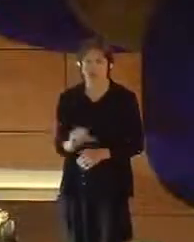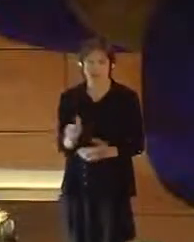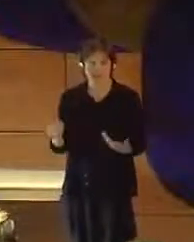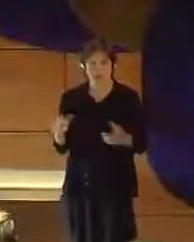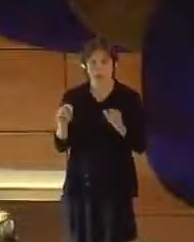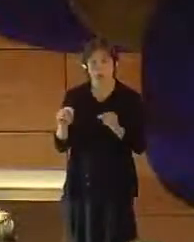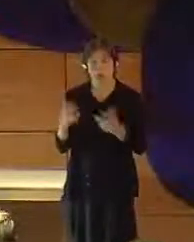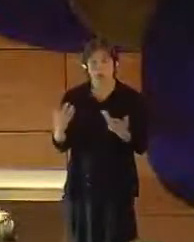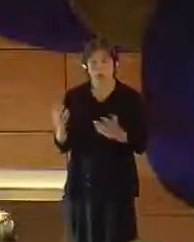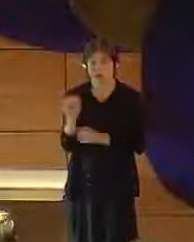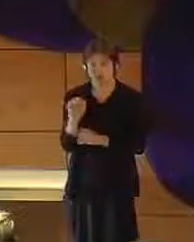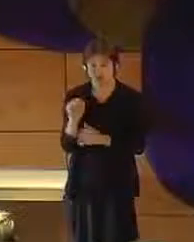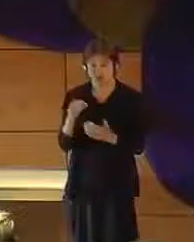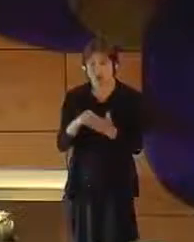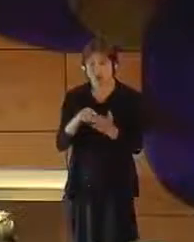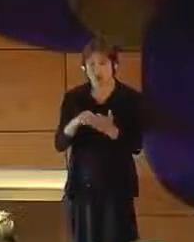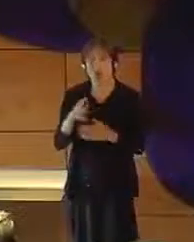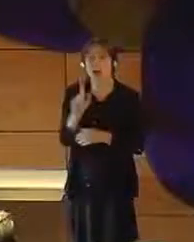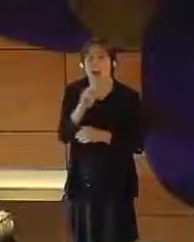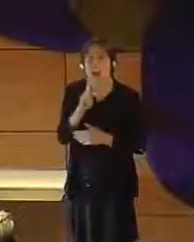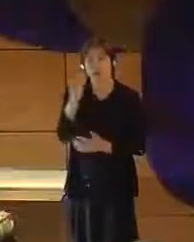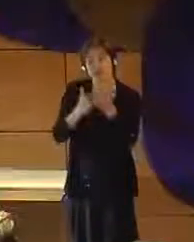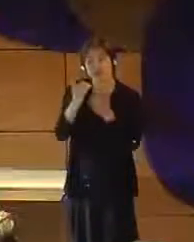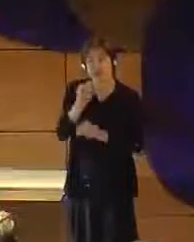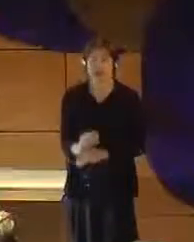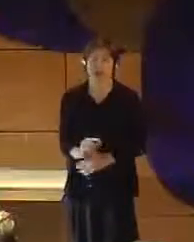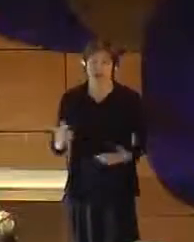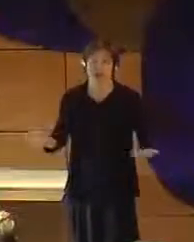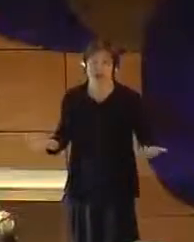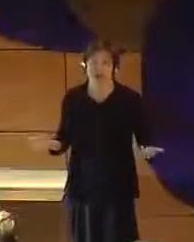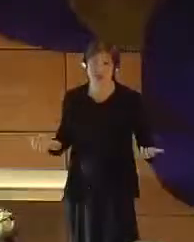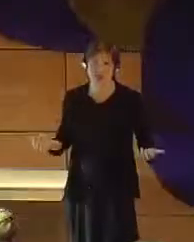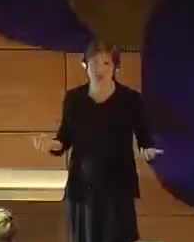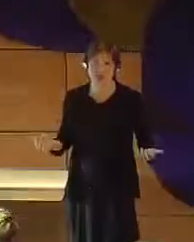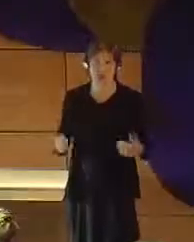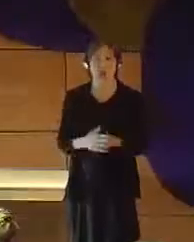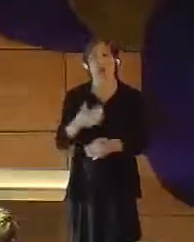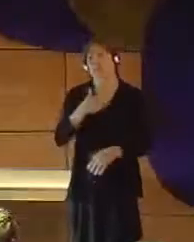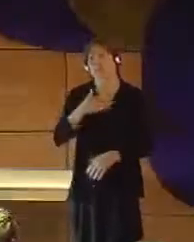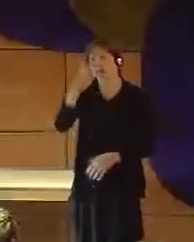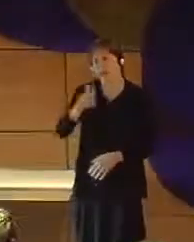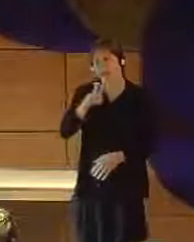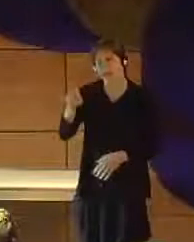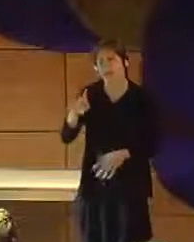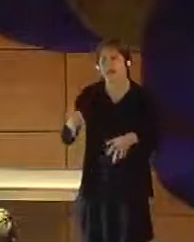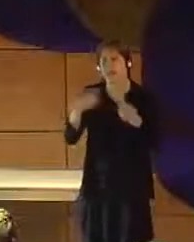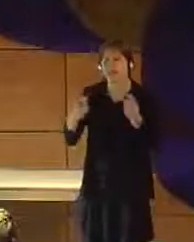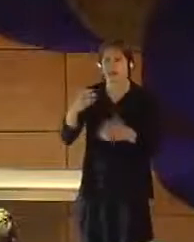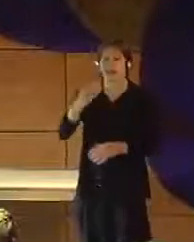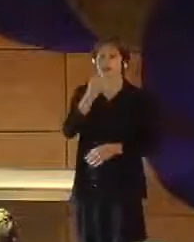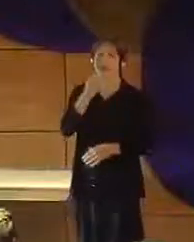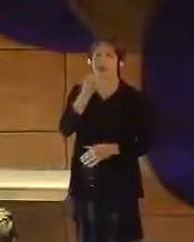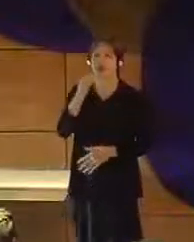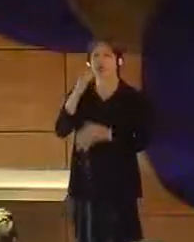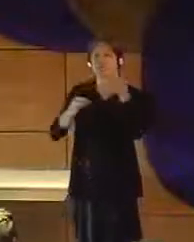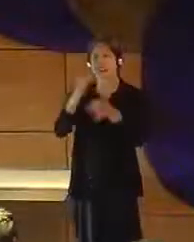calories. So that's when I get, so in my clinic we have a dietitian and speech and language therapy to ensure that they get